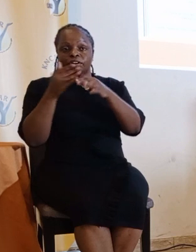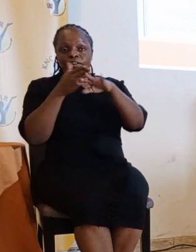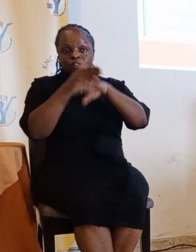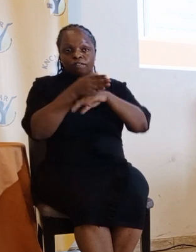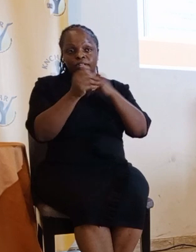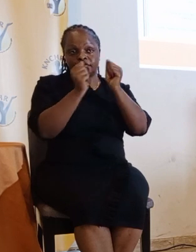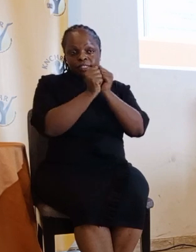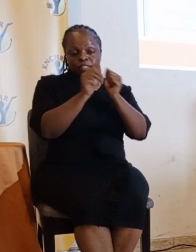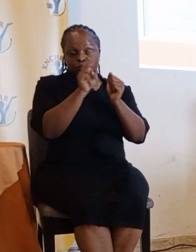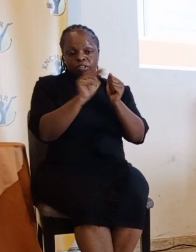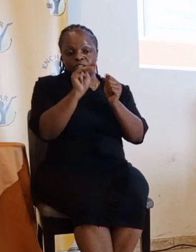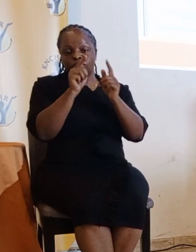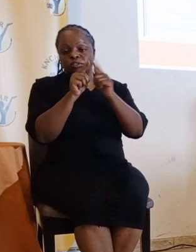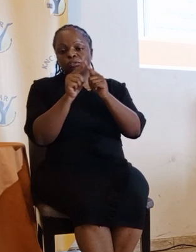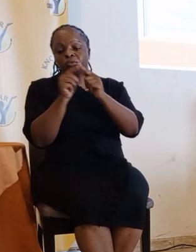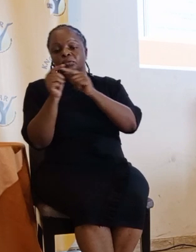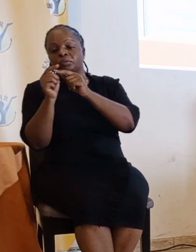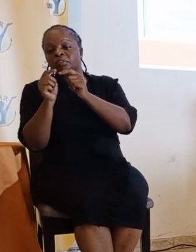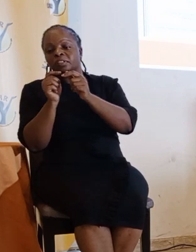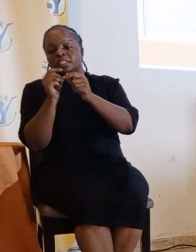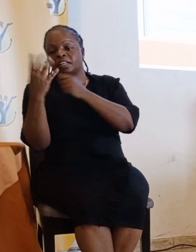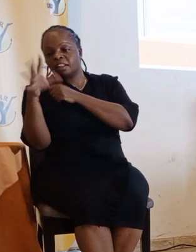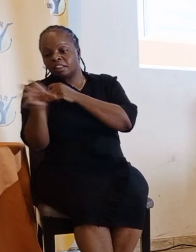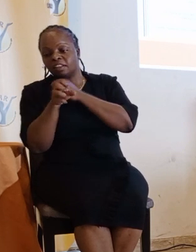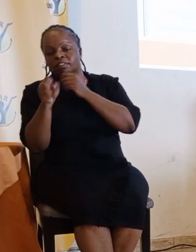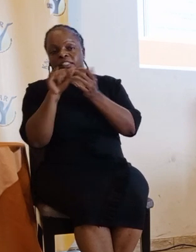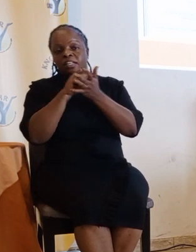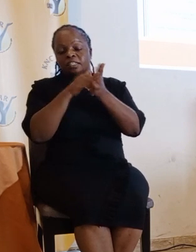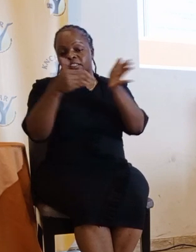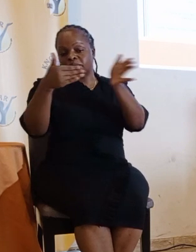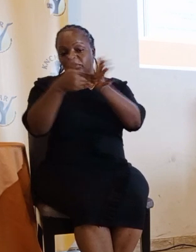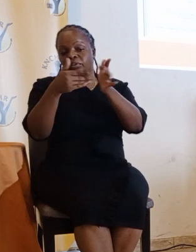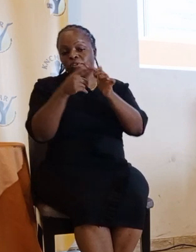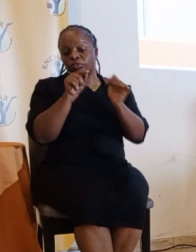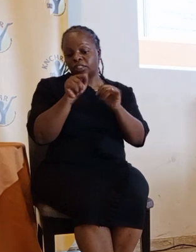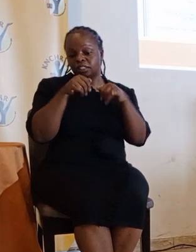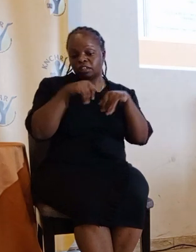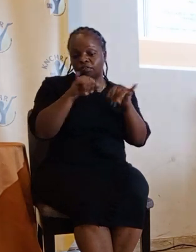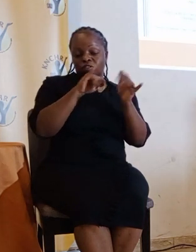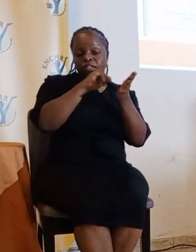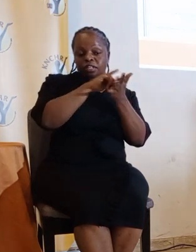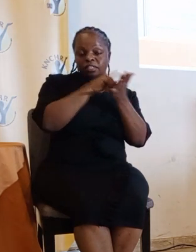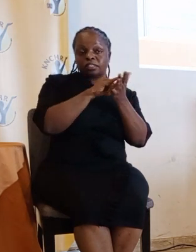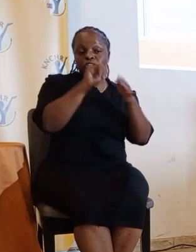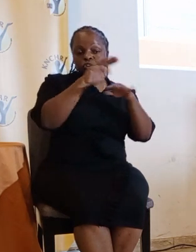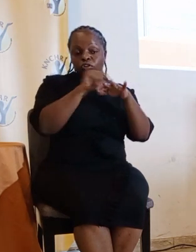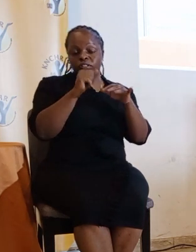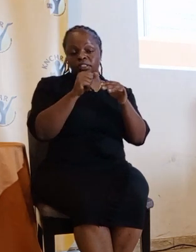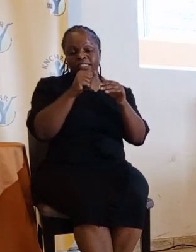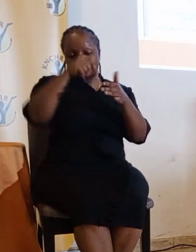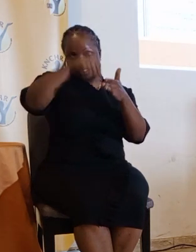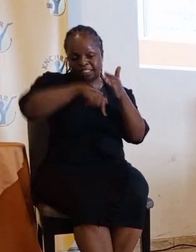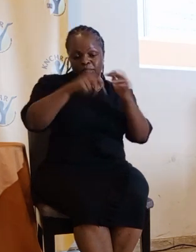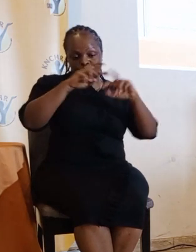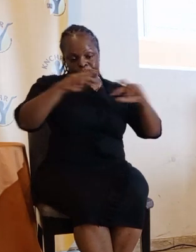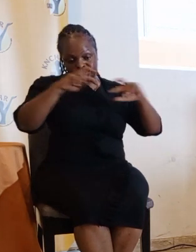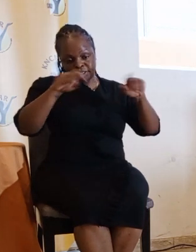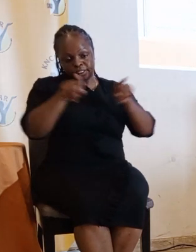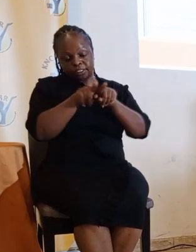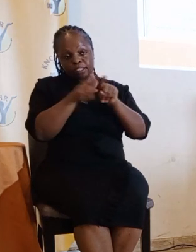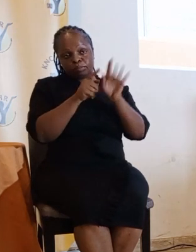to cartels is a blot to these efforts. This calls for conclusive investigations and enhanced